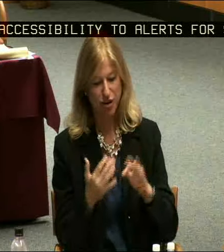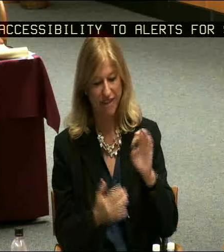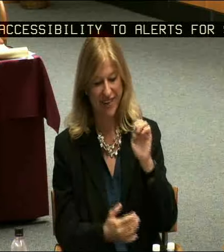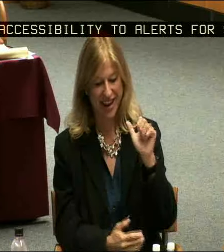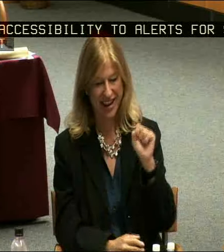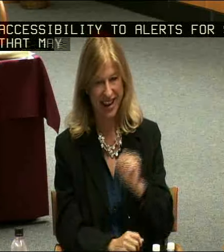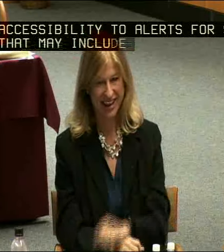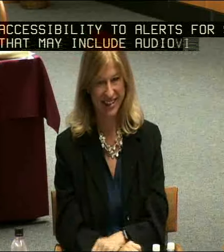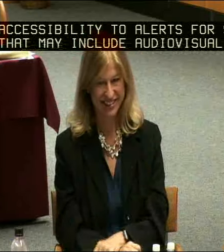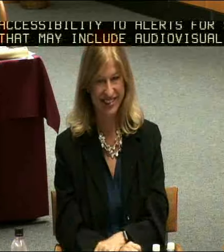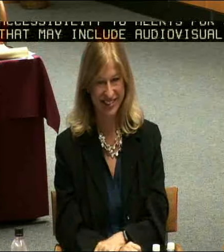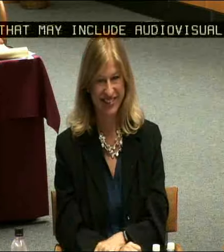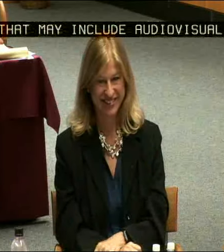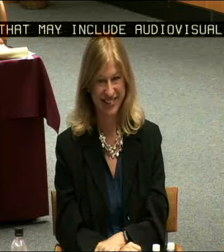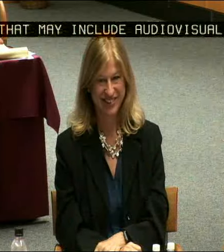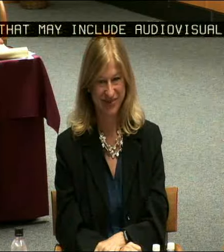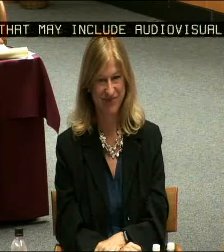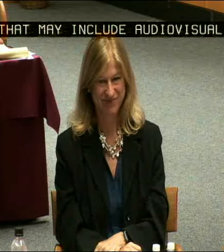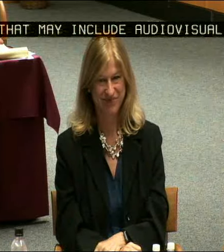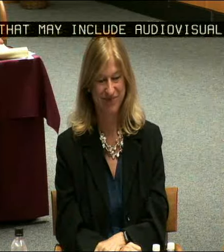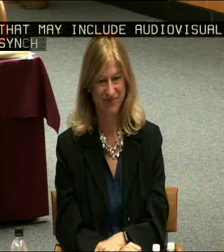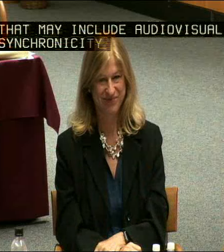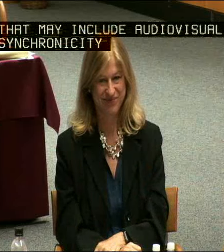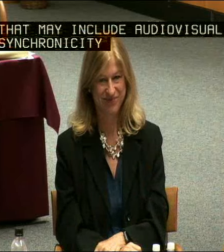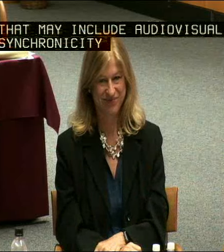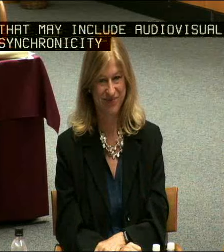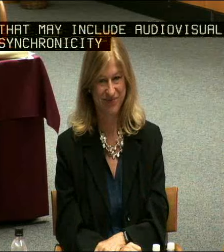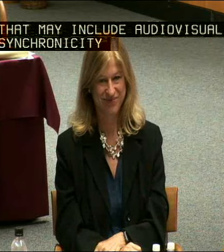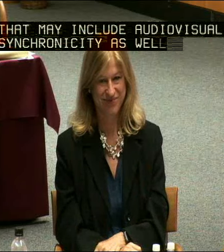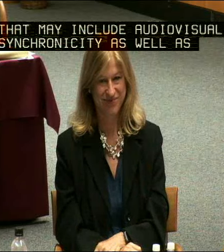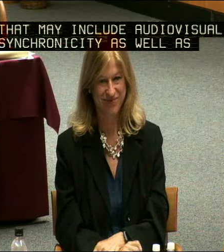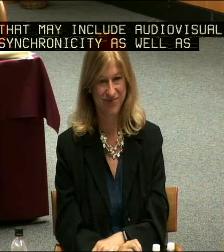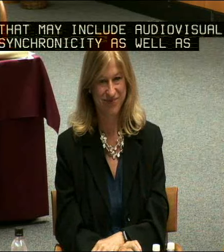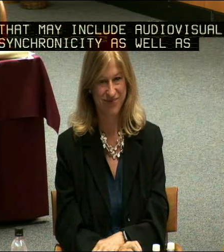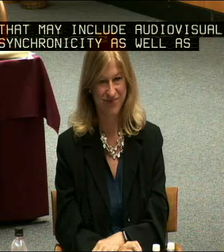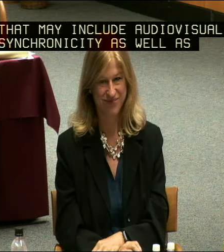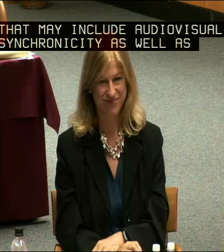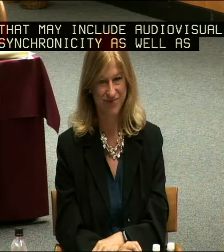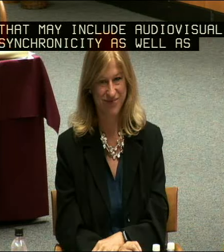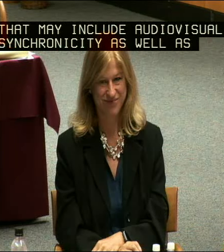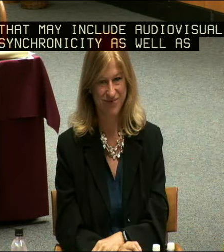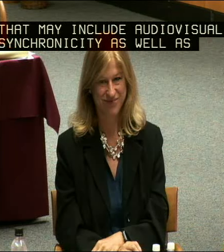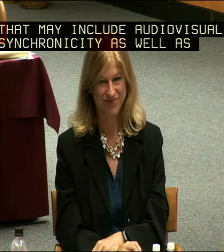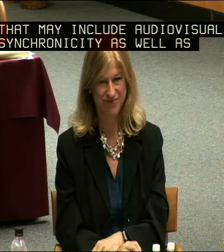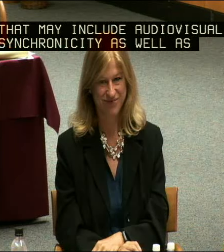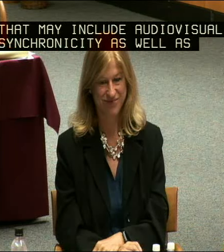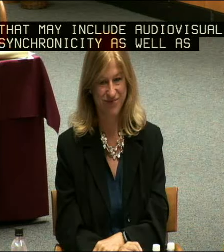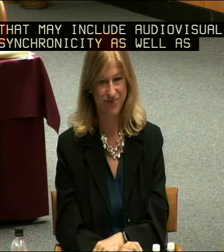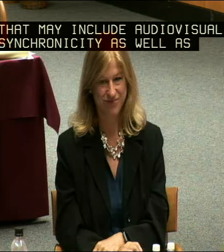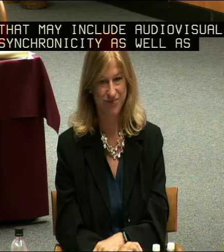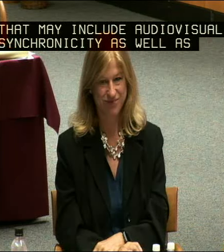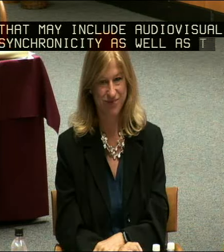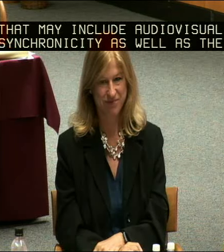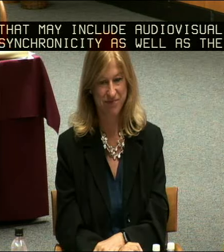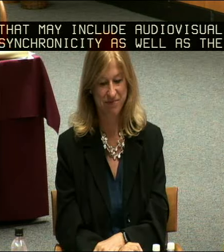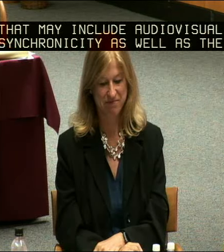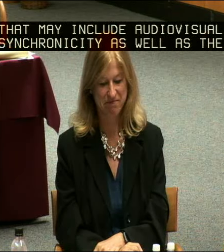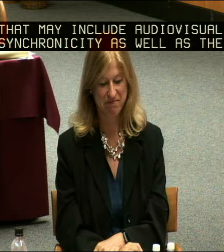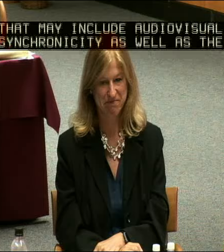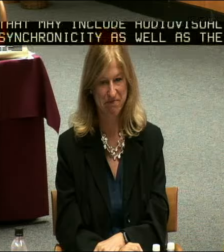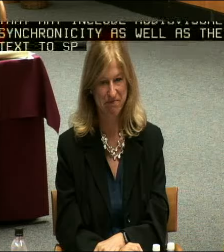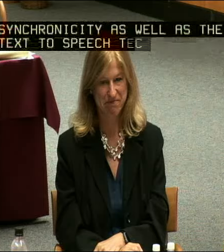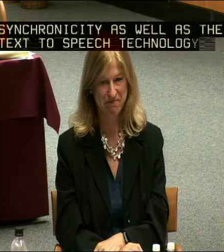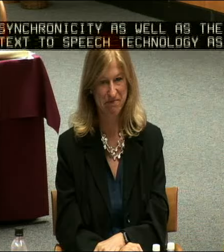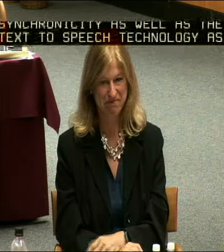text-to-speech technology, including ongoing research and development efforts and TTS readiness for reliable and